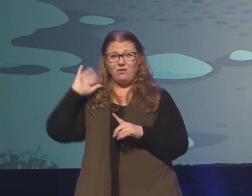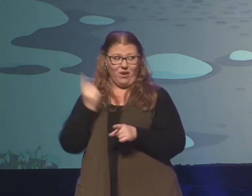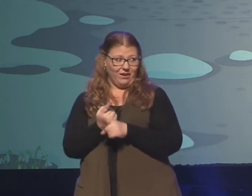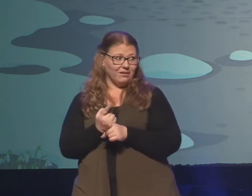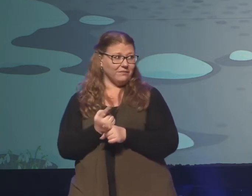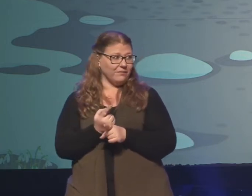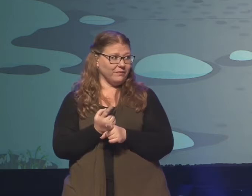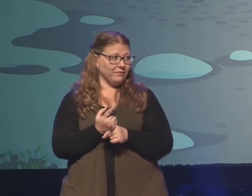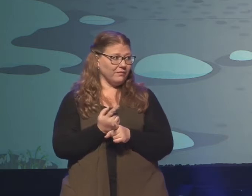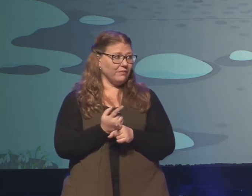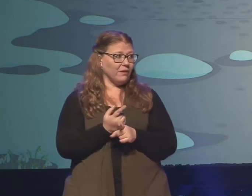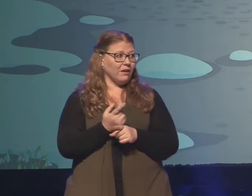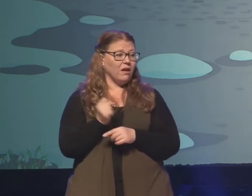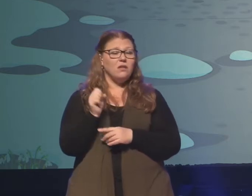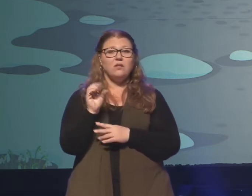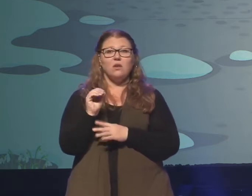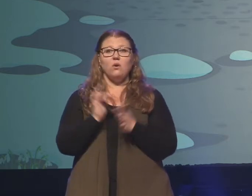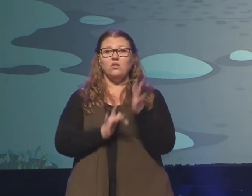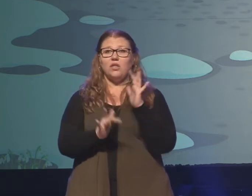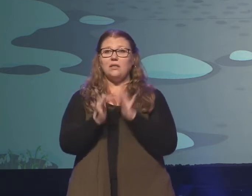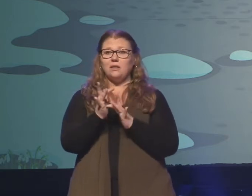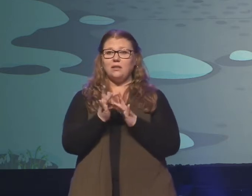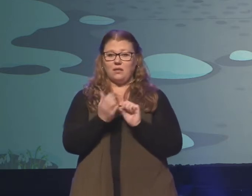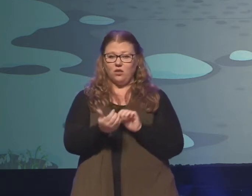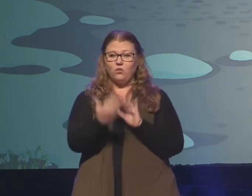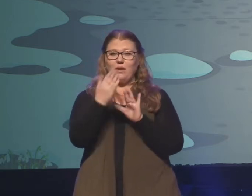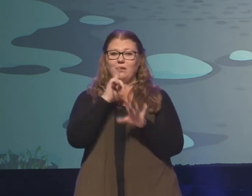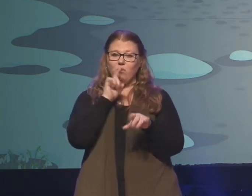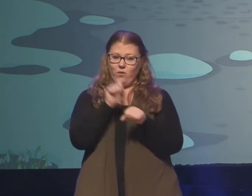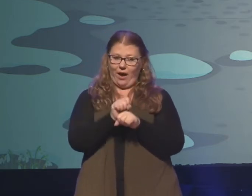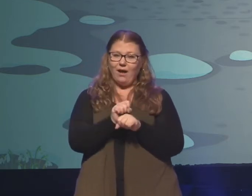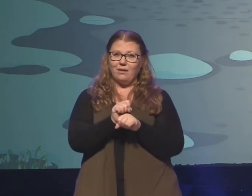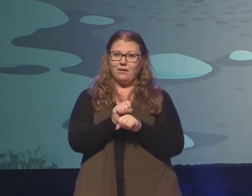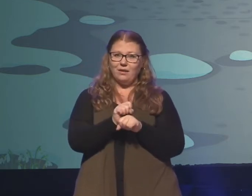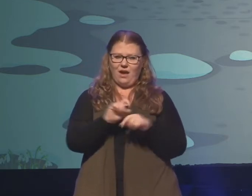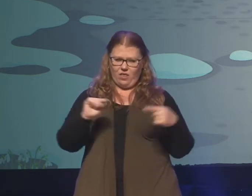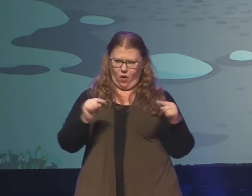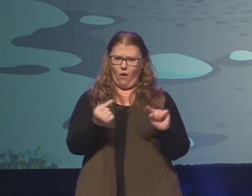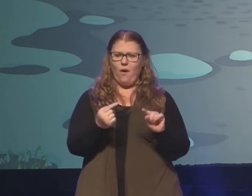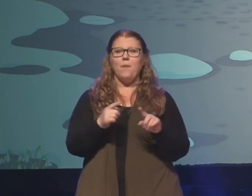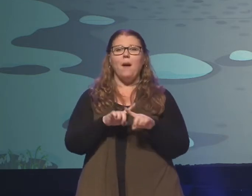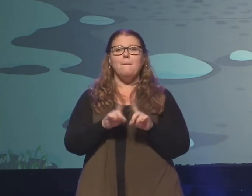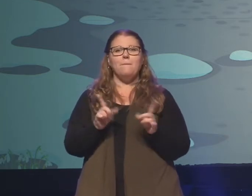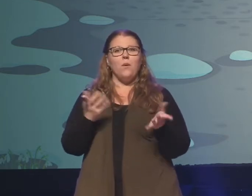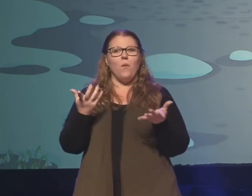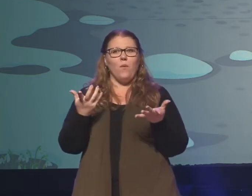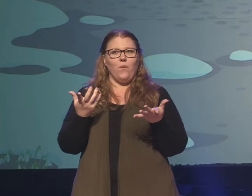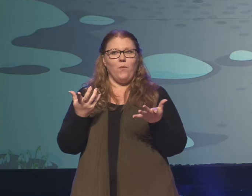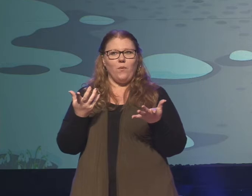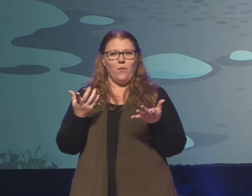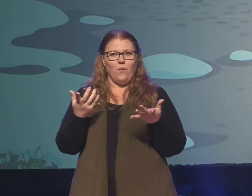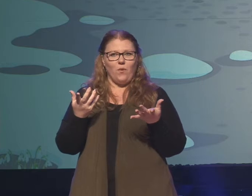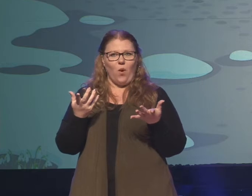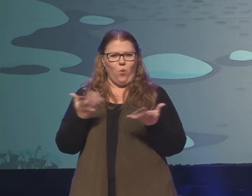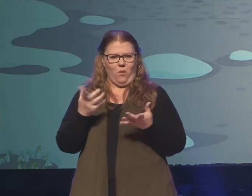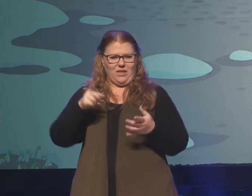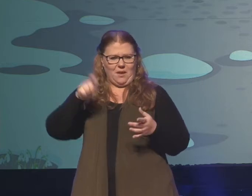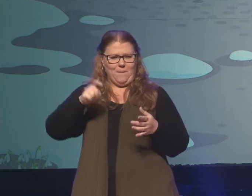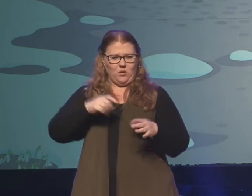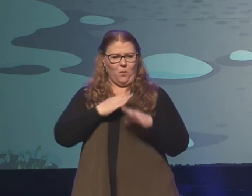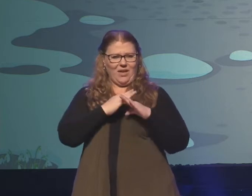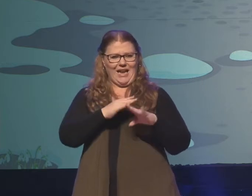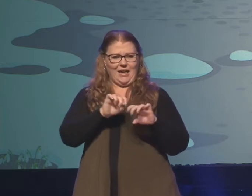right? And so Jesus is certainly addressing the reality and the harm, but what had been meant to protect